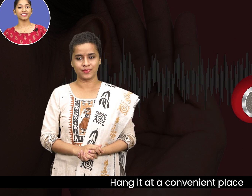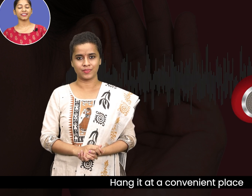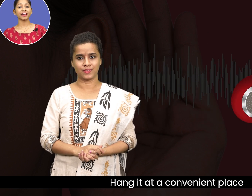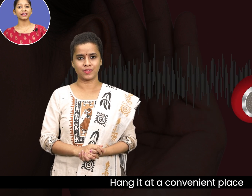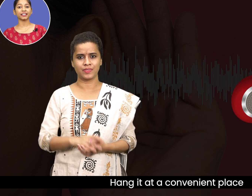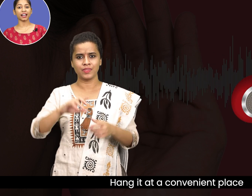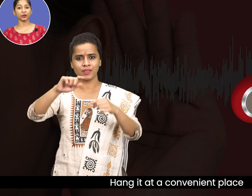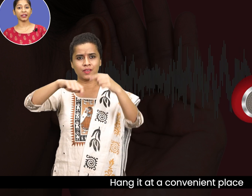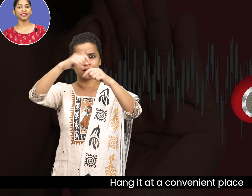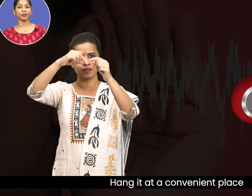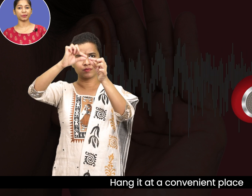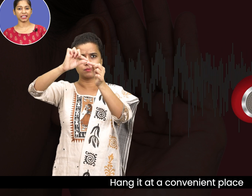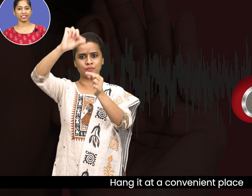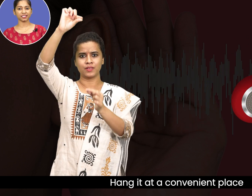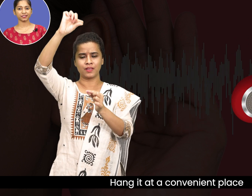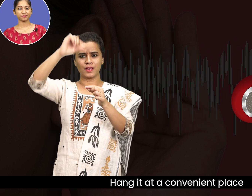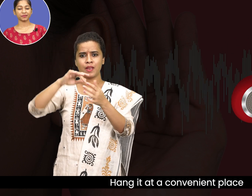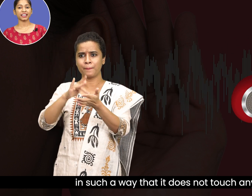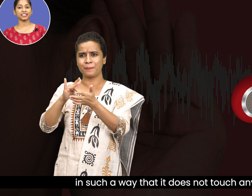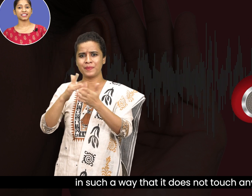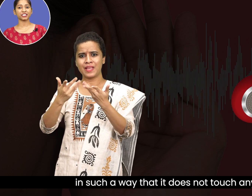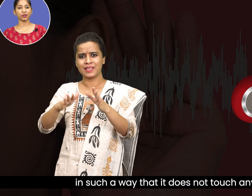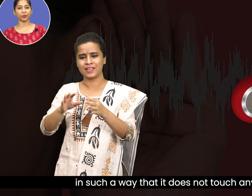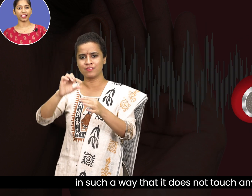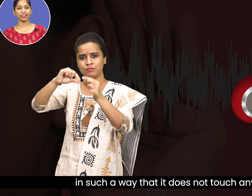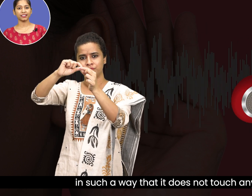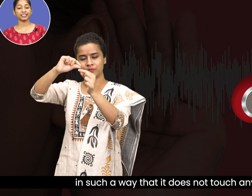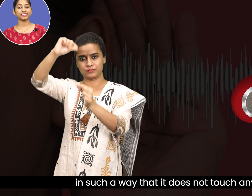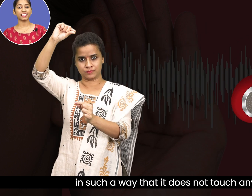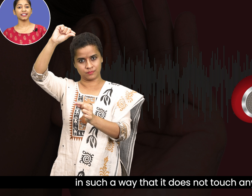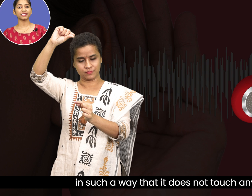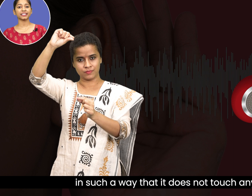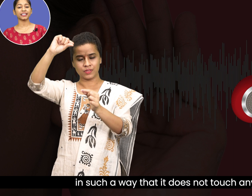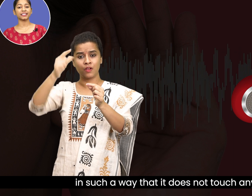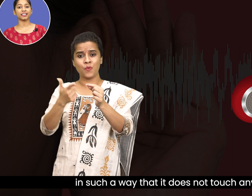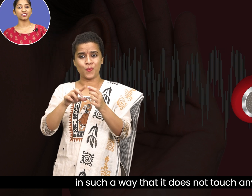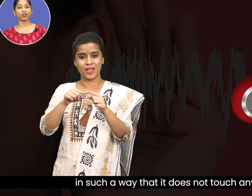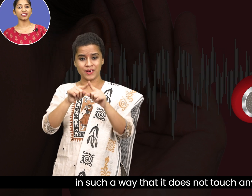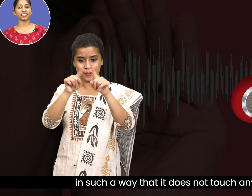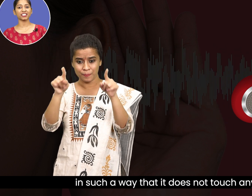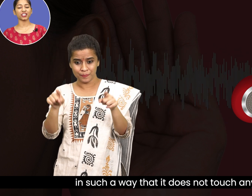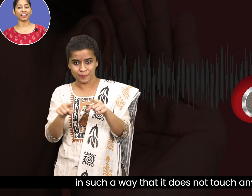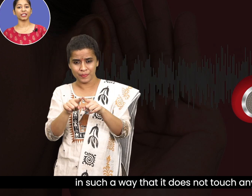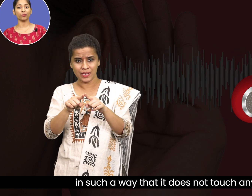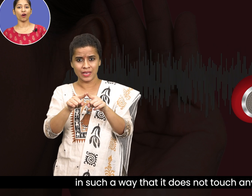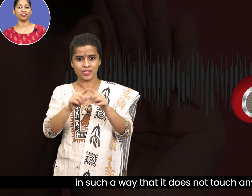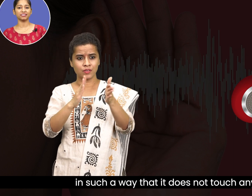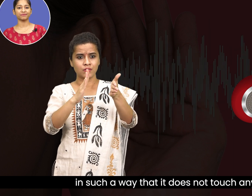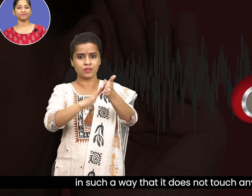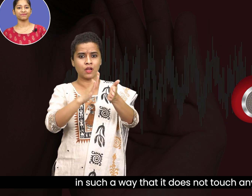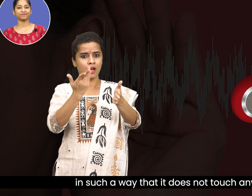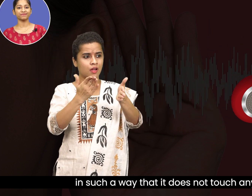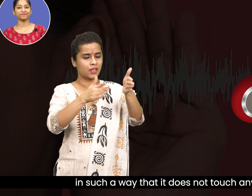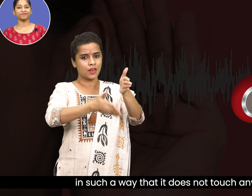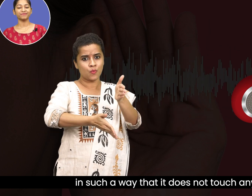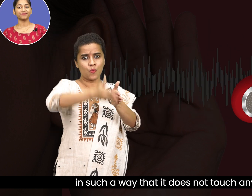Hang it at a convenient place in such a way that it does not touch any wall.